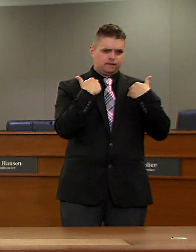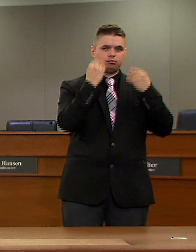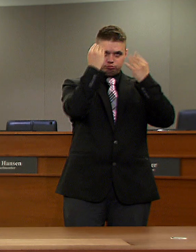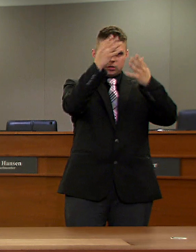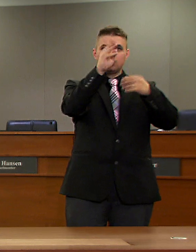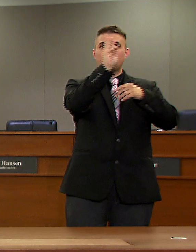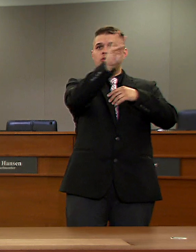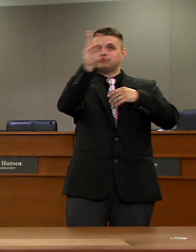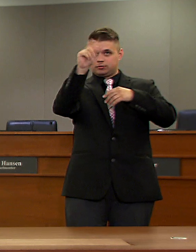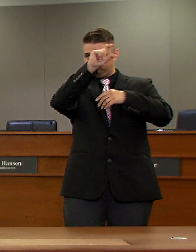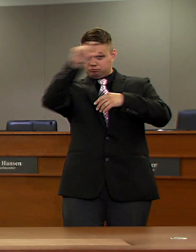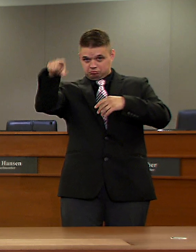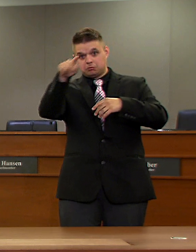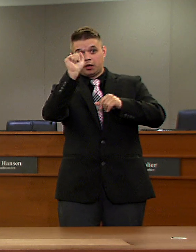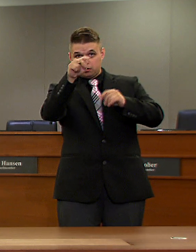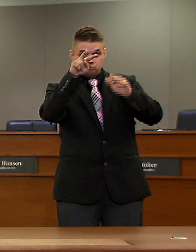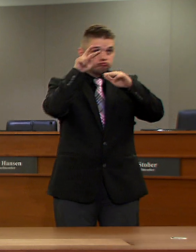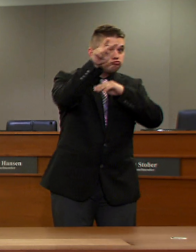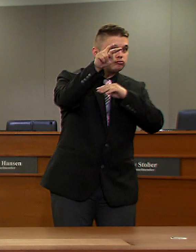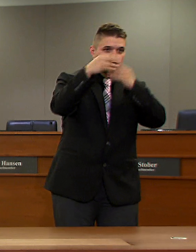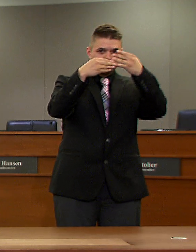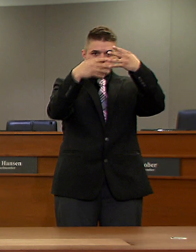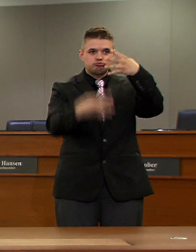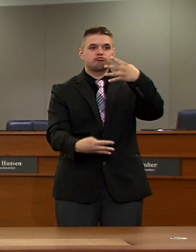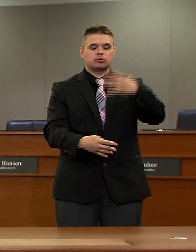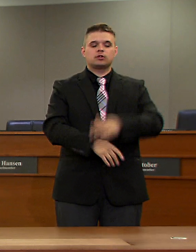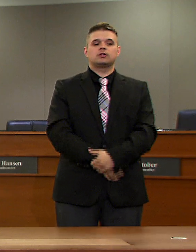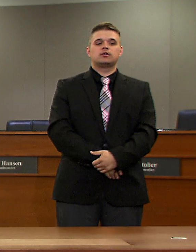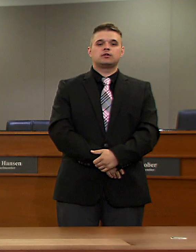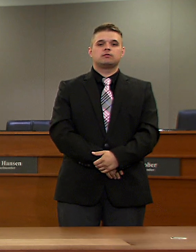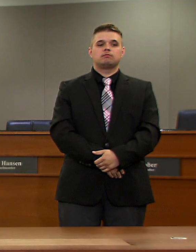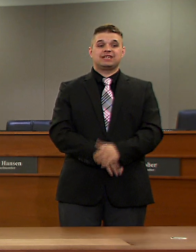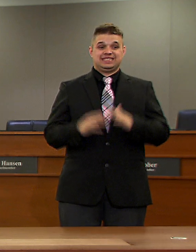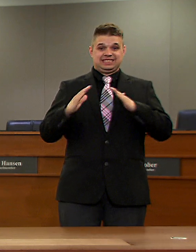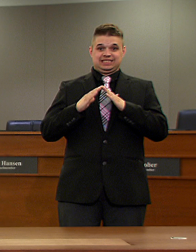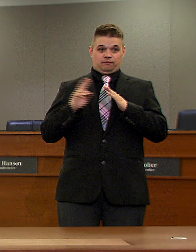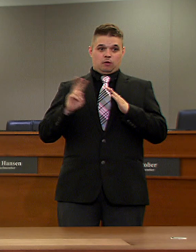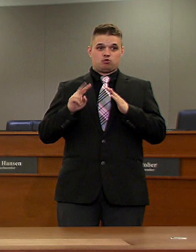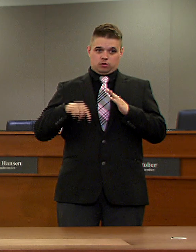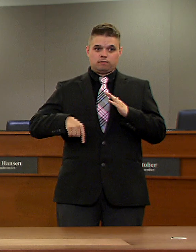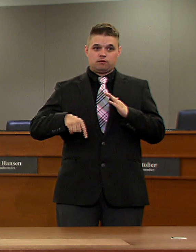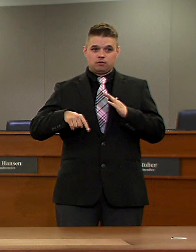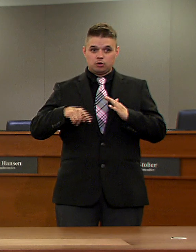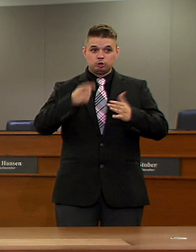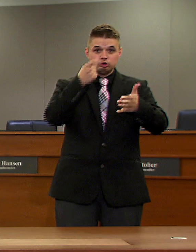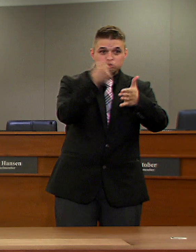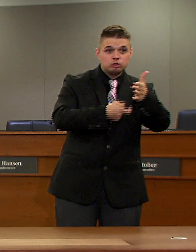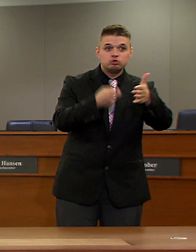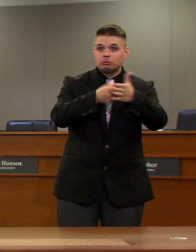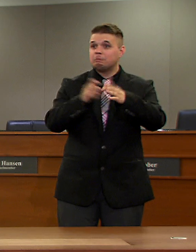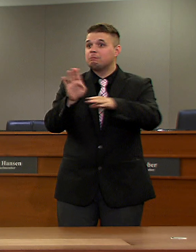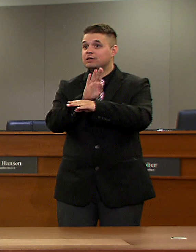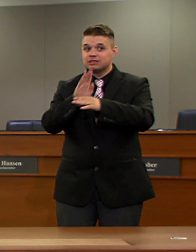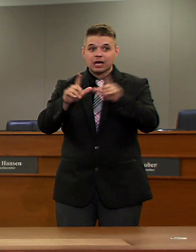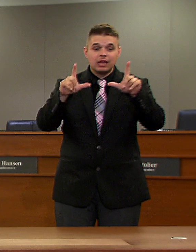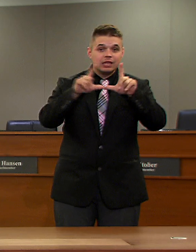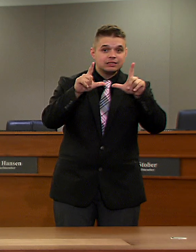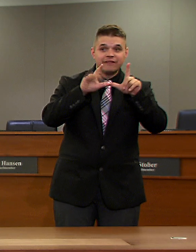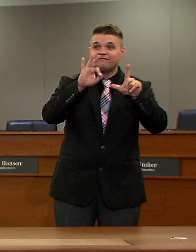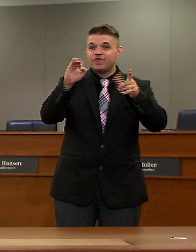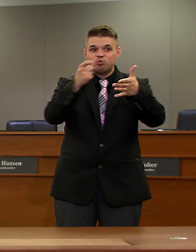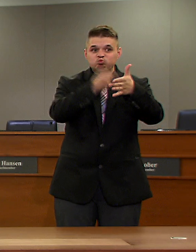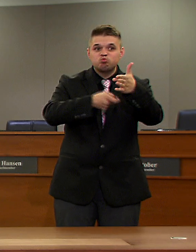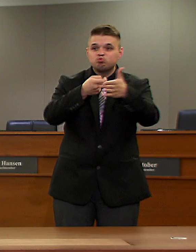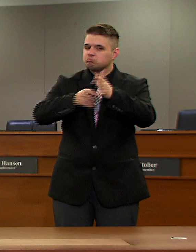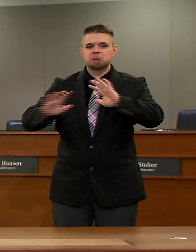The City of Vancouver has temporarily suspended business license fees for the month of April. This includes the